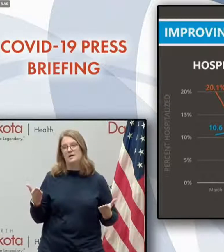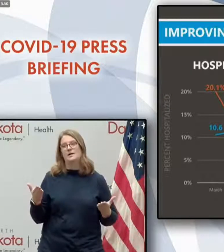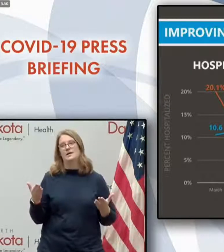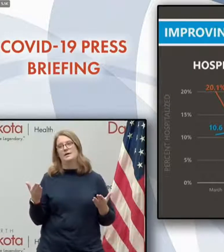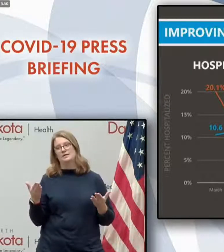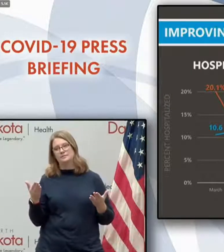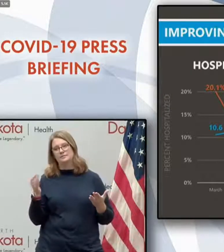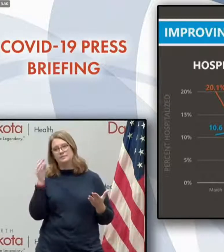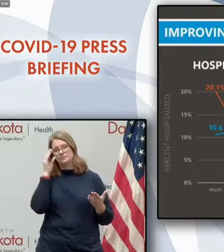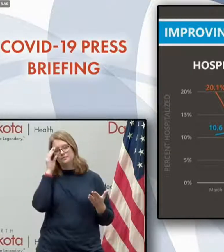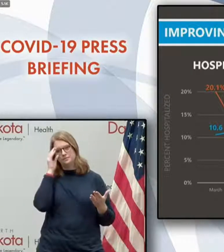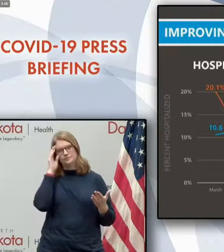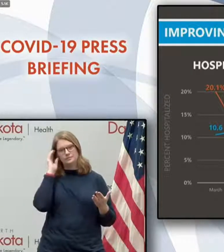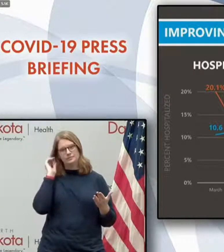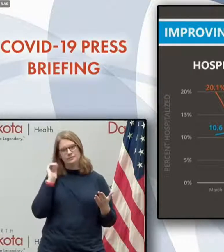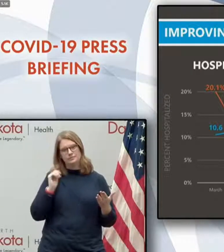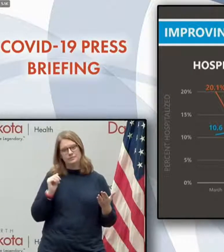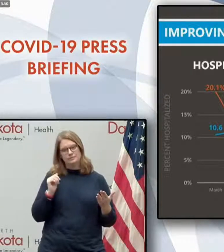lose